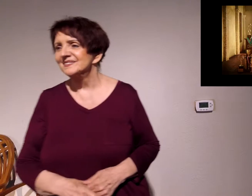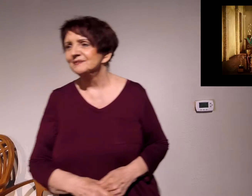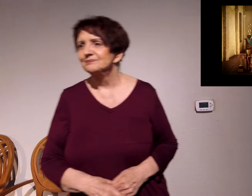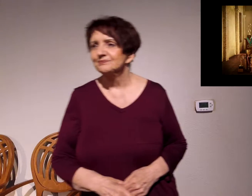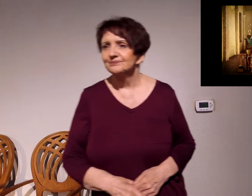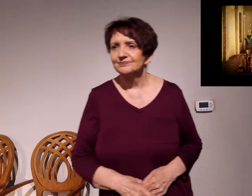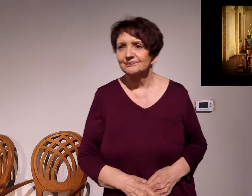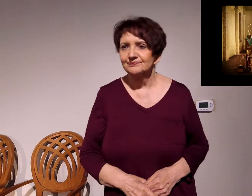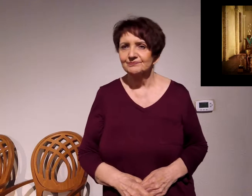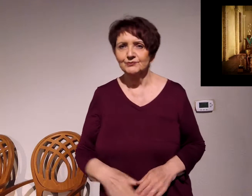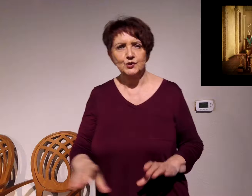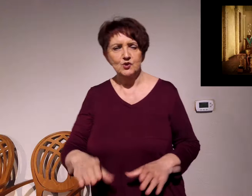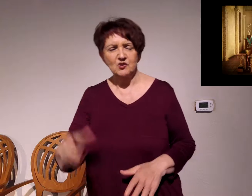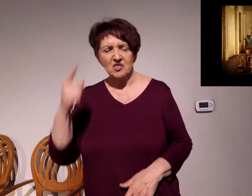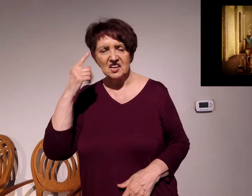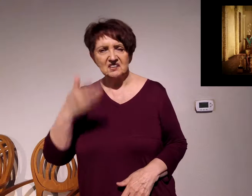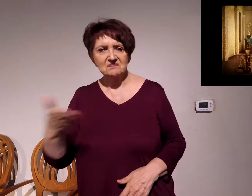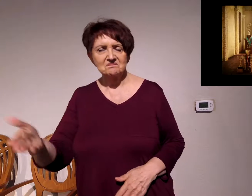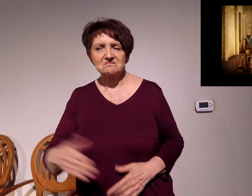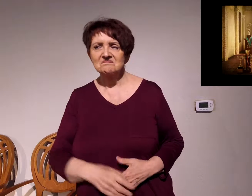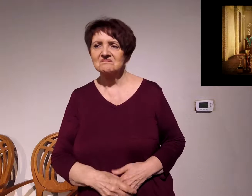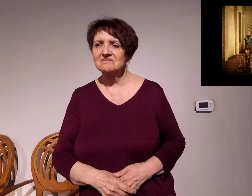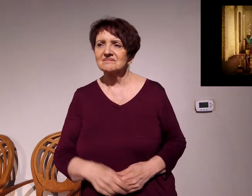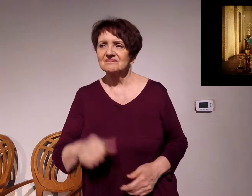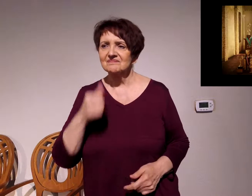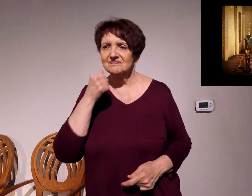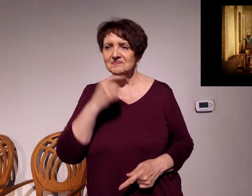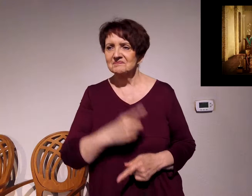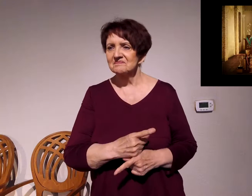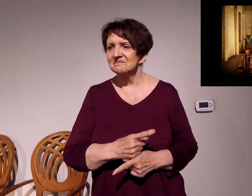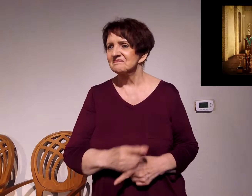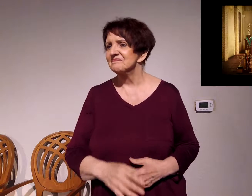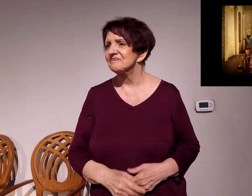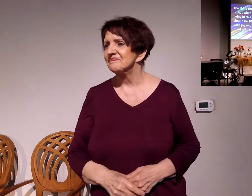Do your thing, sister. Do your thing.